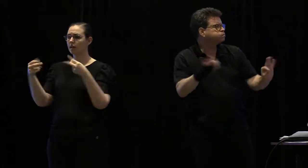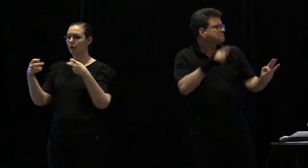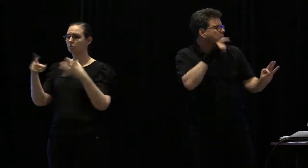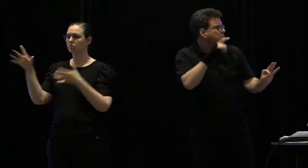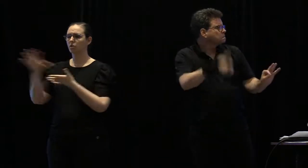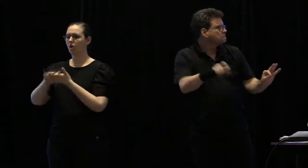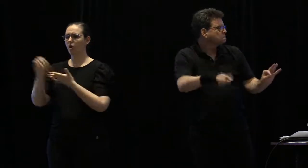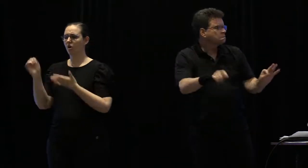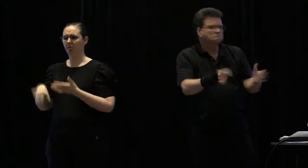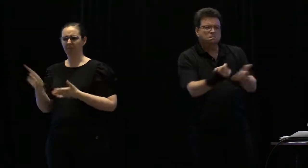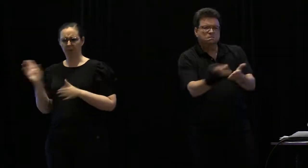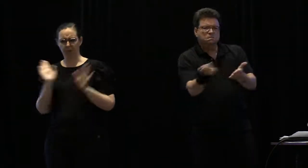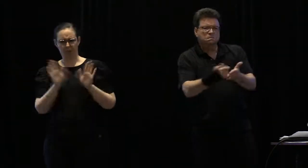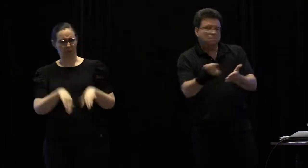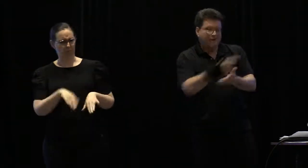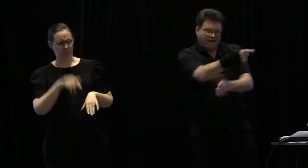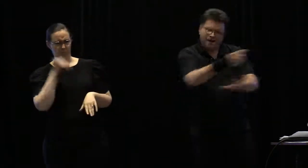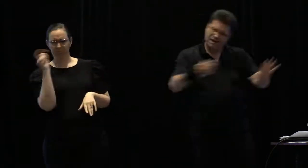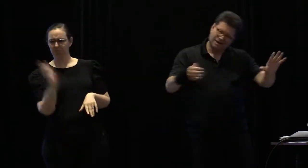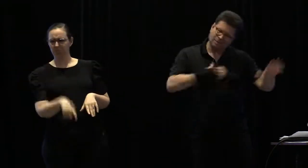he brought forward.